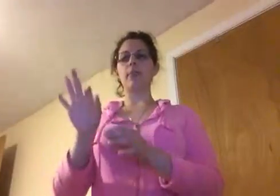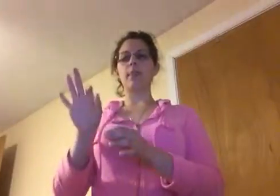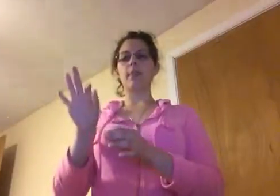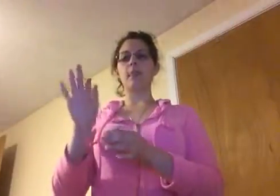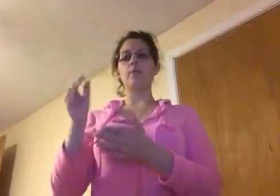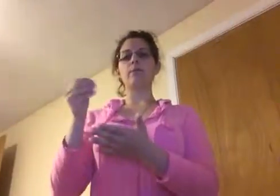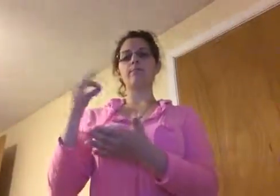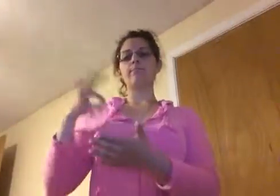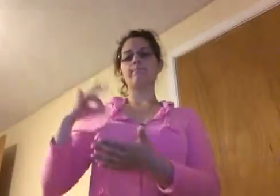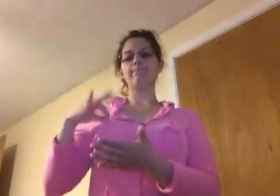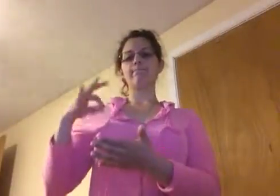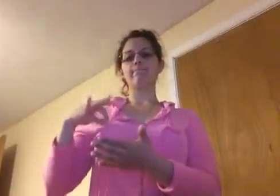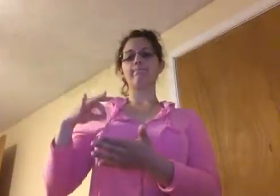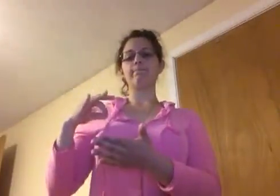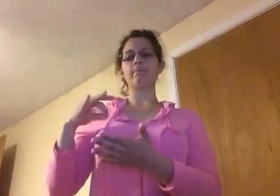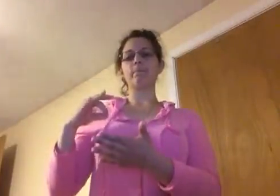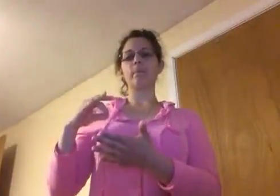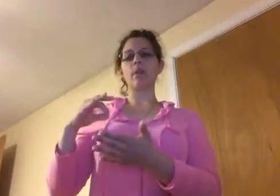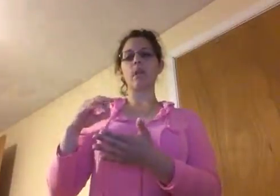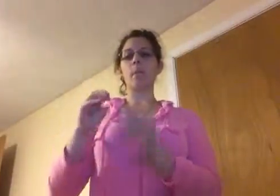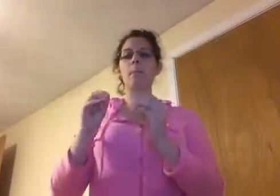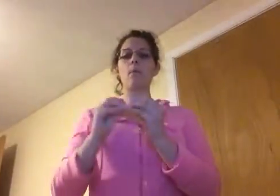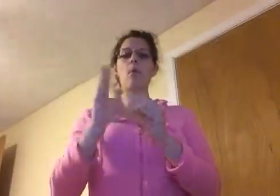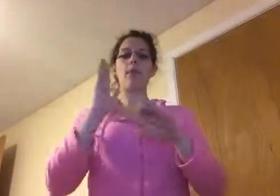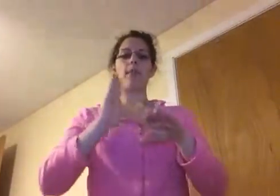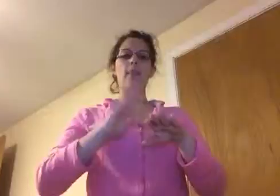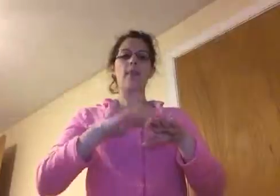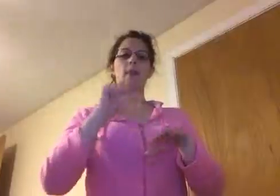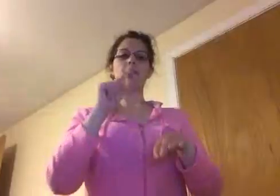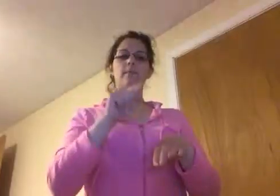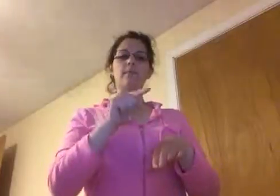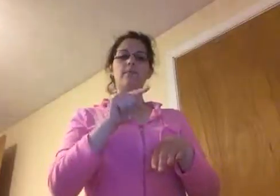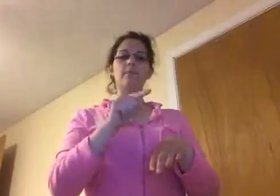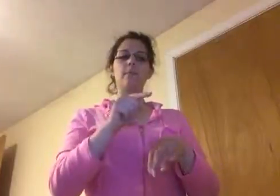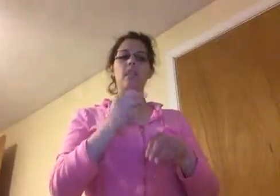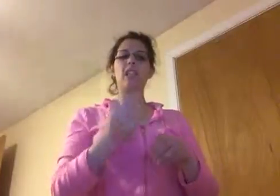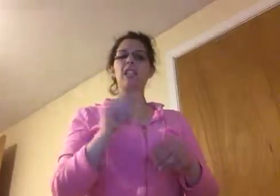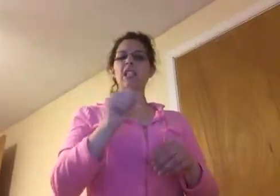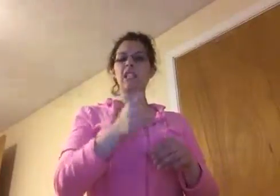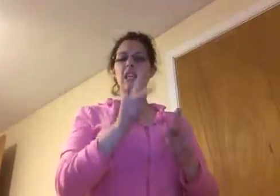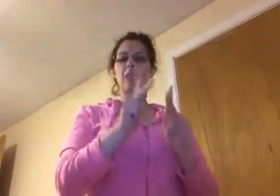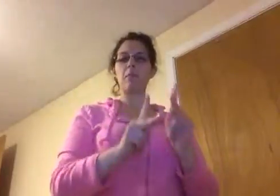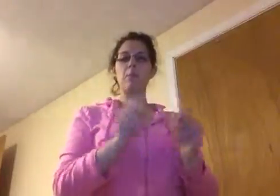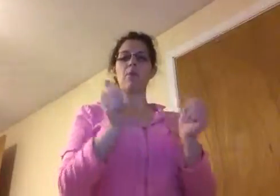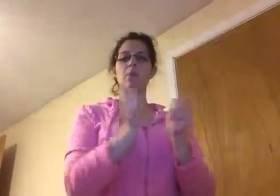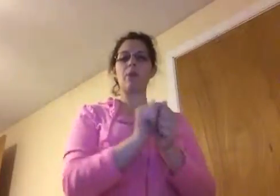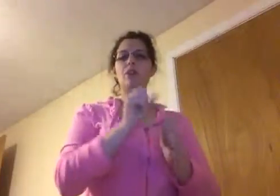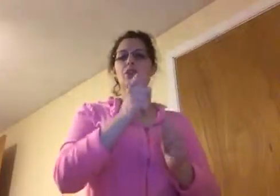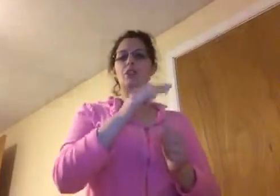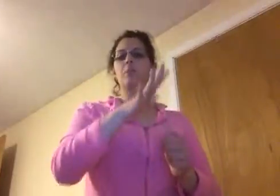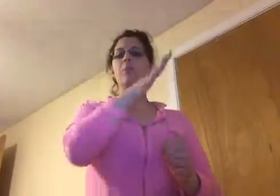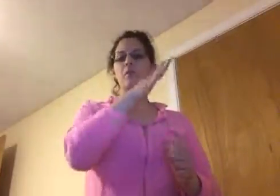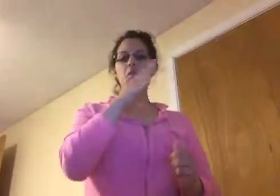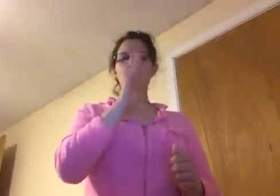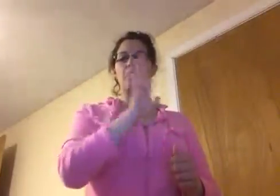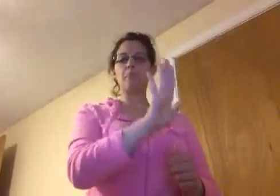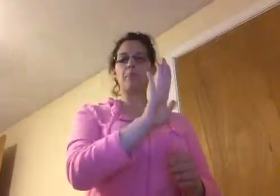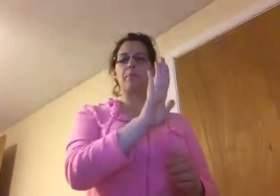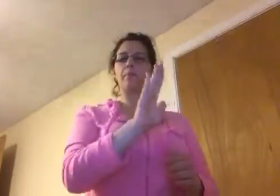And this occurred as a result of the Black Plague. The Black Plague took away a lot of the laborers, There weren't as many farmers for the nobility to